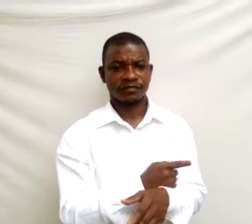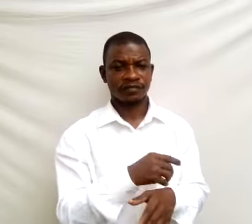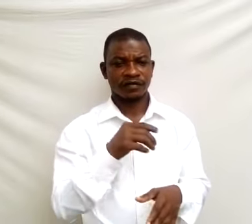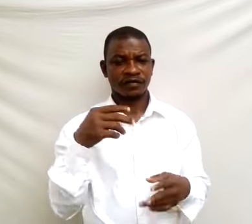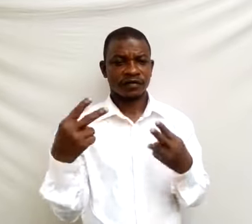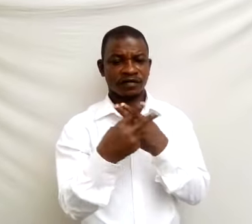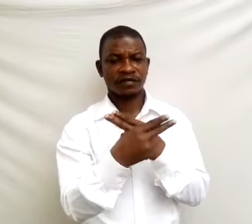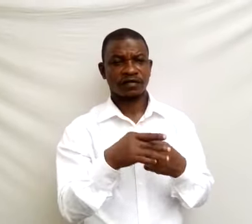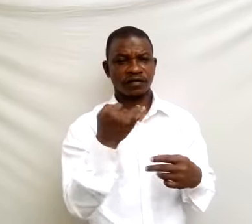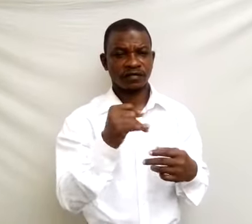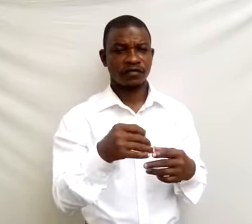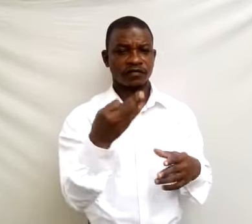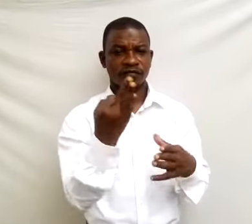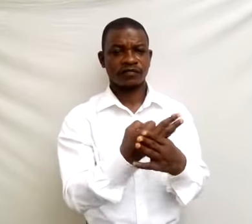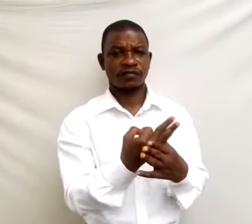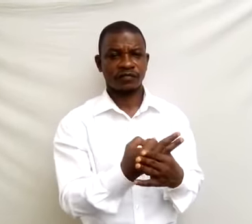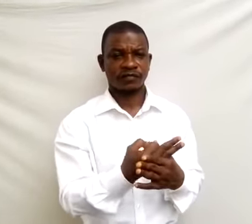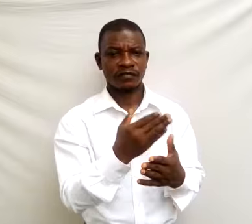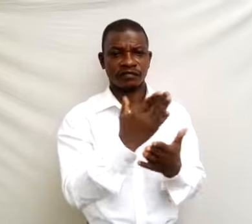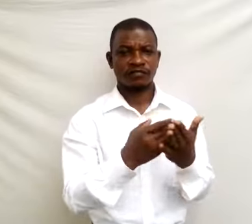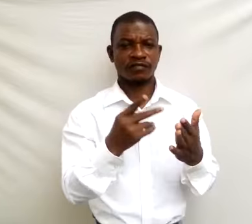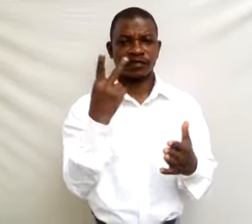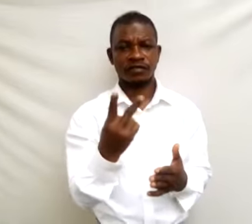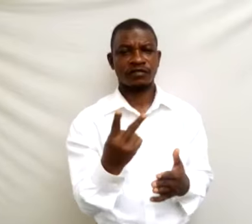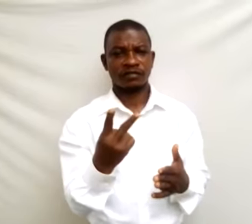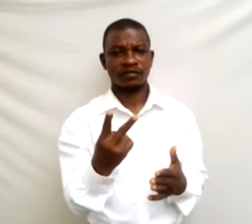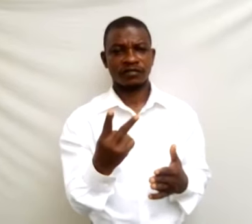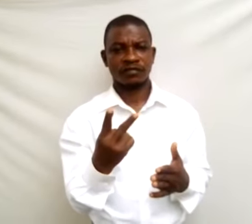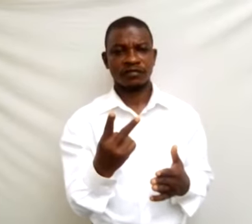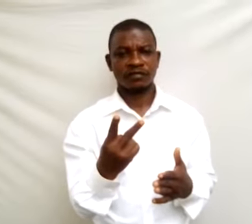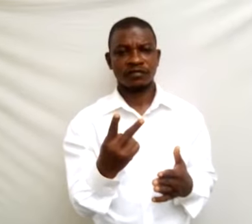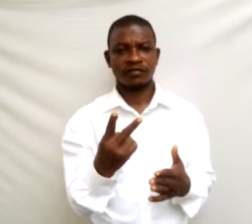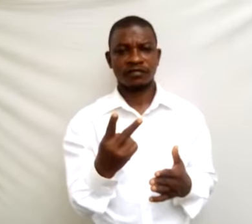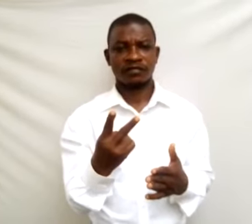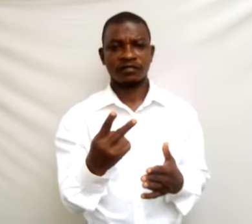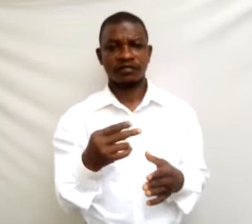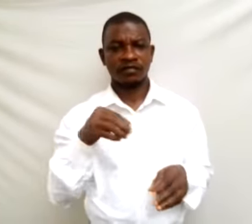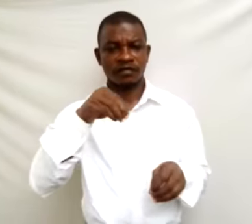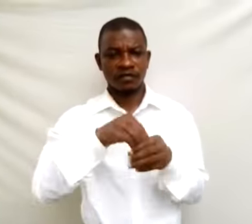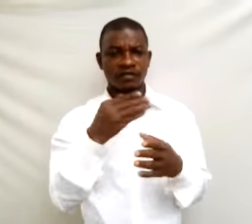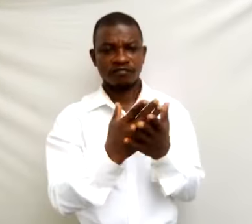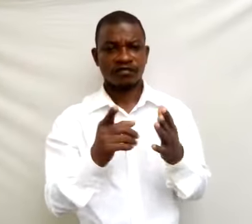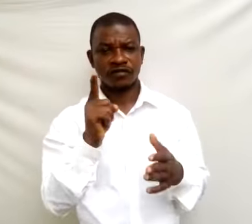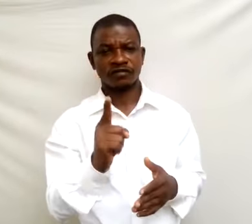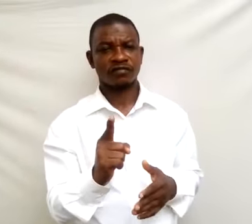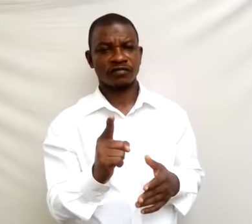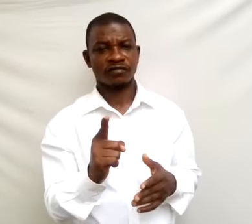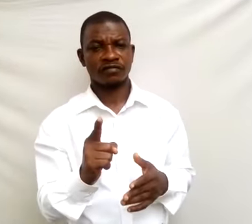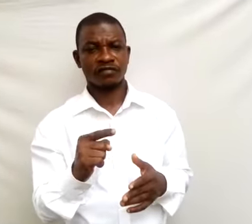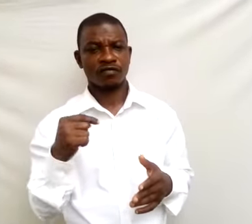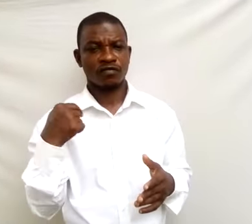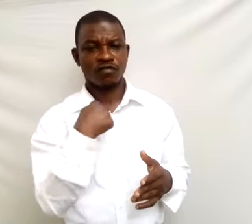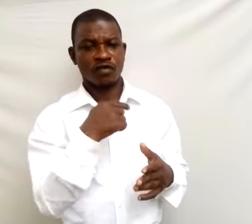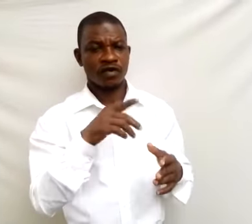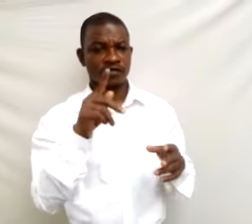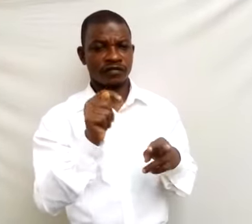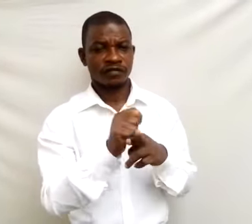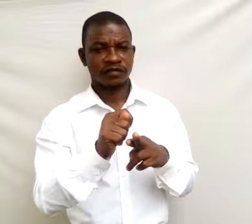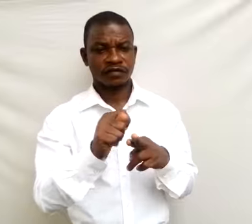Arithmetic of Finance Part 2. In Part 1, we have treated simple and